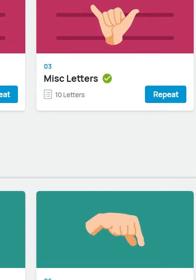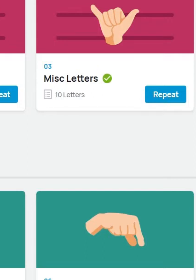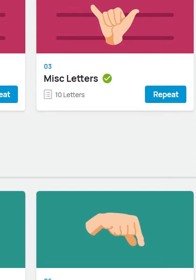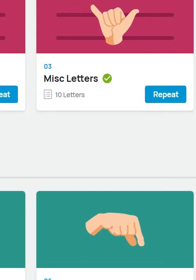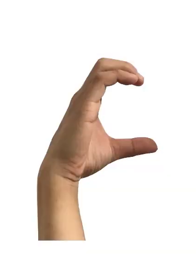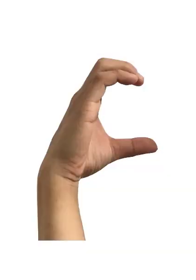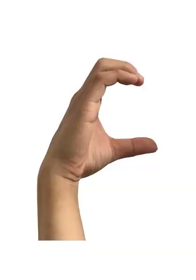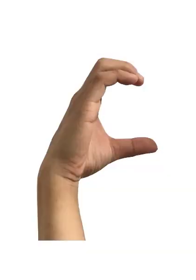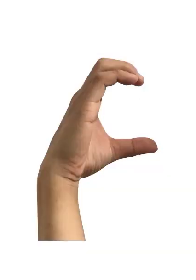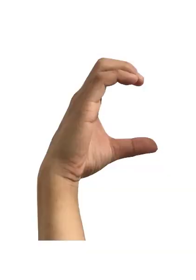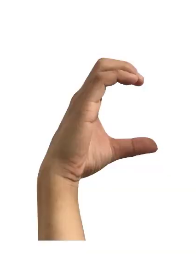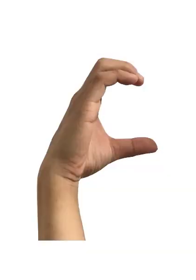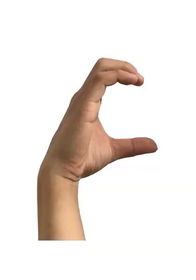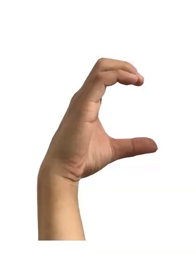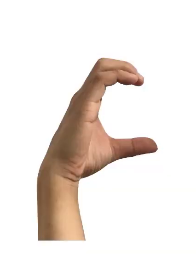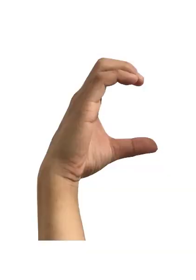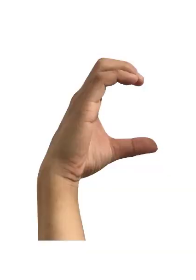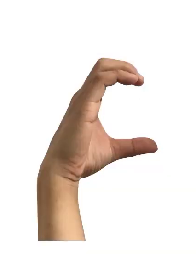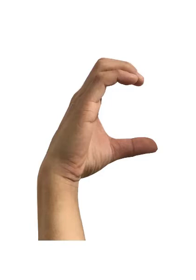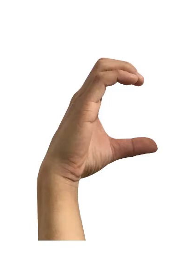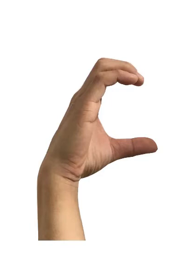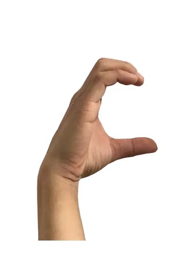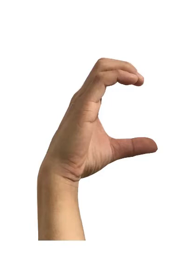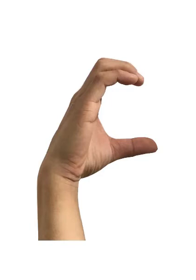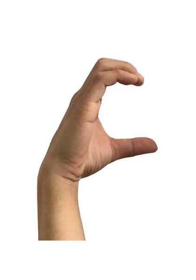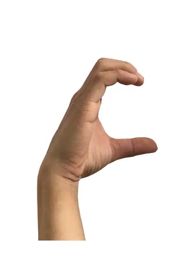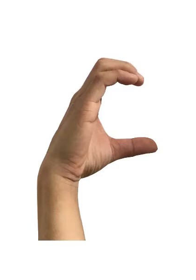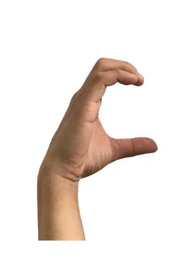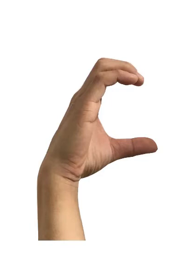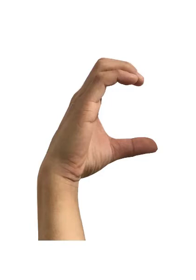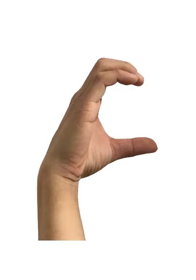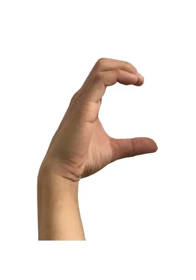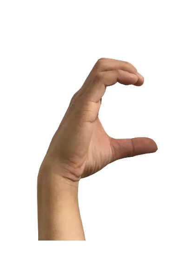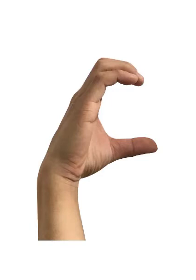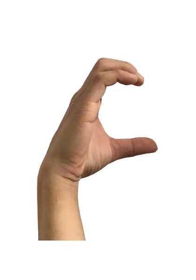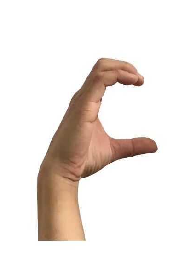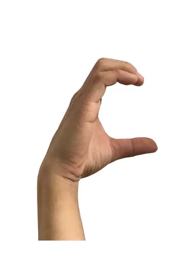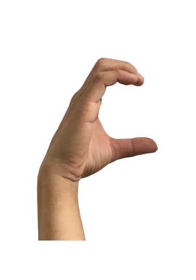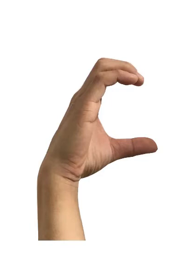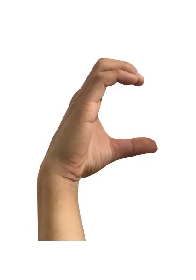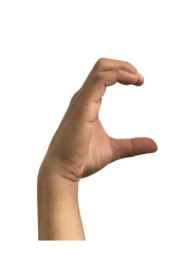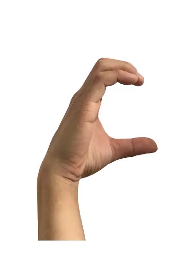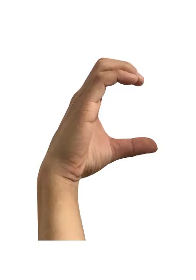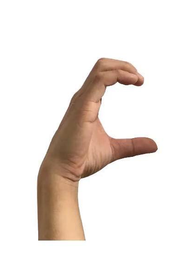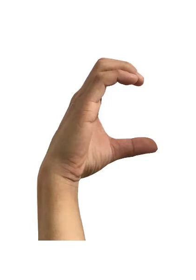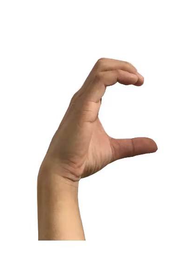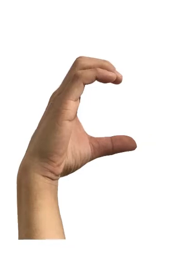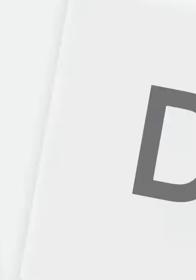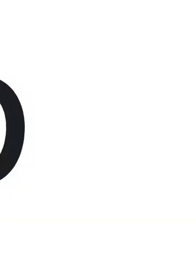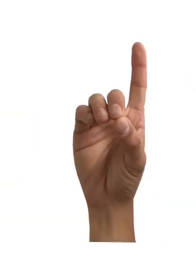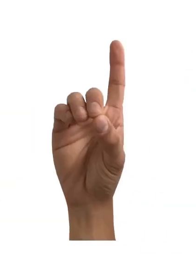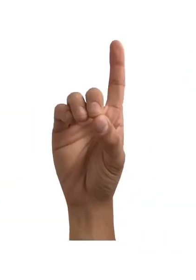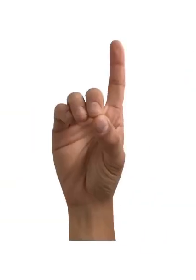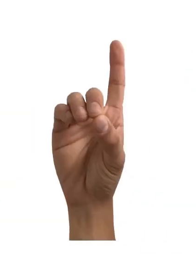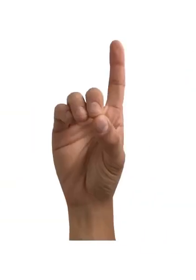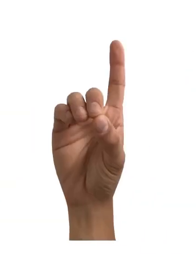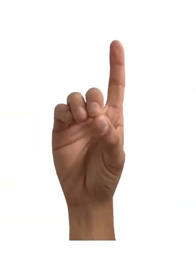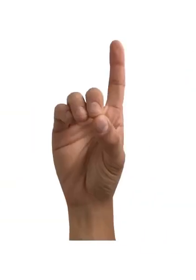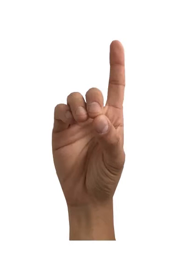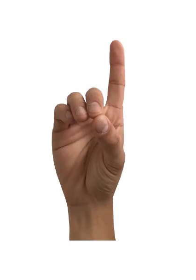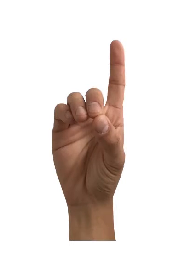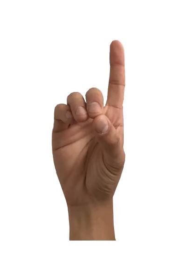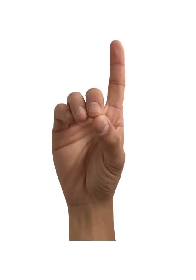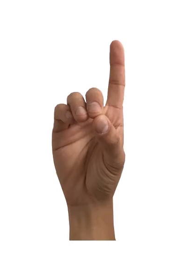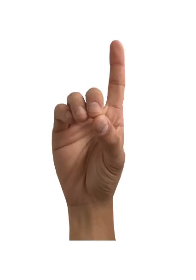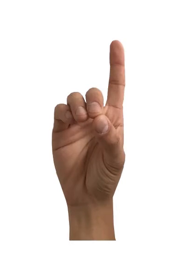9. Our lessons are divided into three parts: learn, practice, and quiz. In the learn part of the lesson, you'll